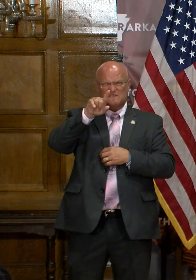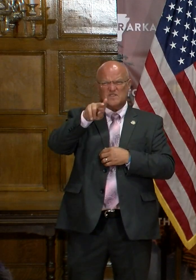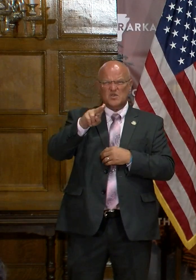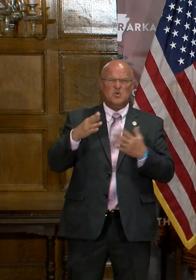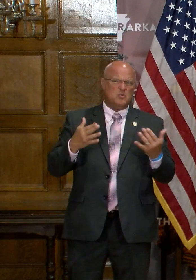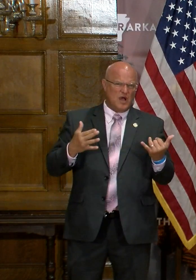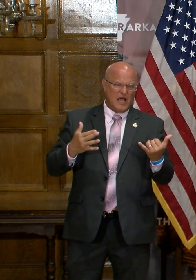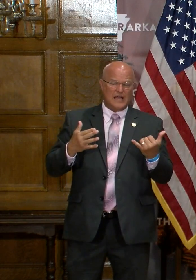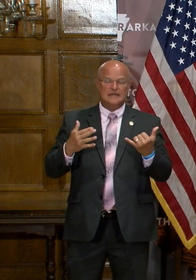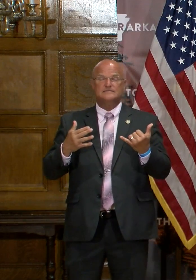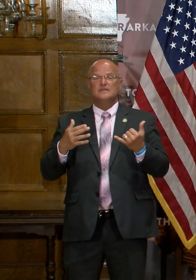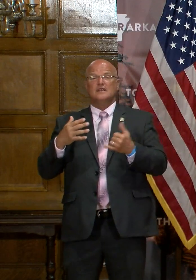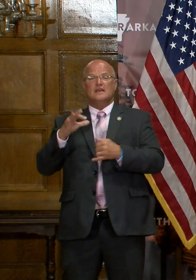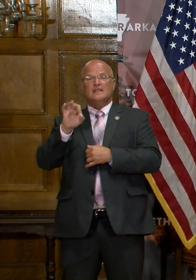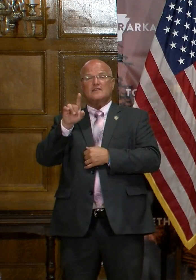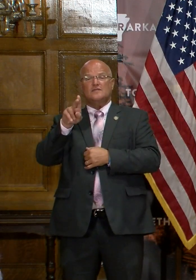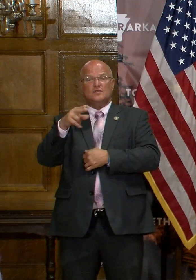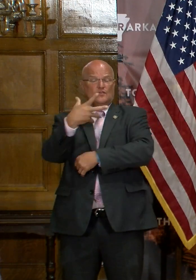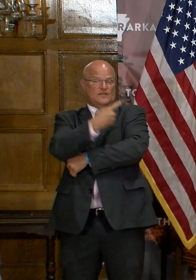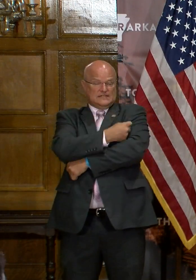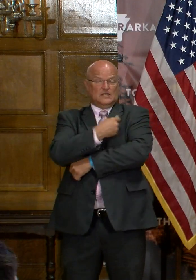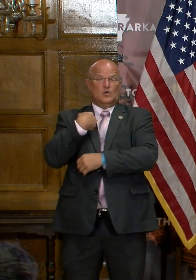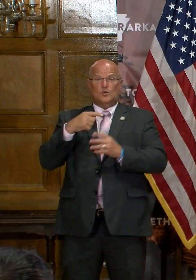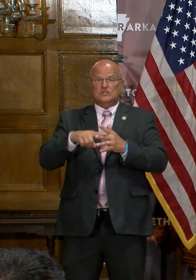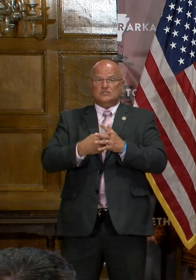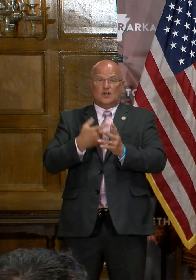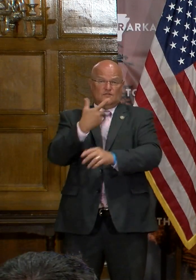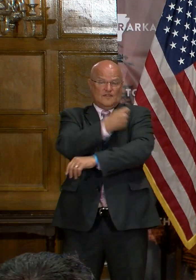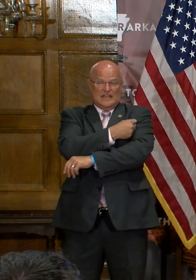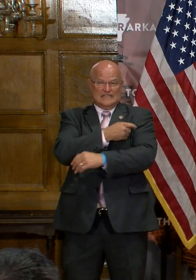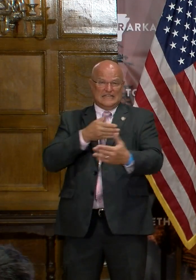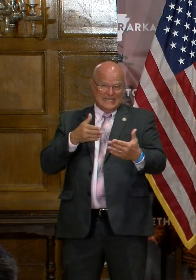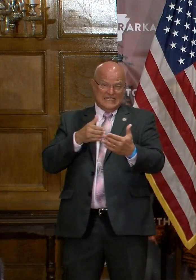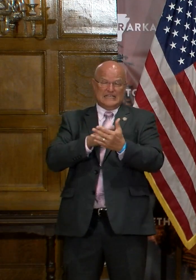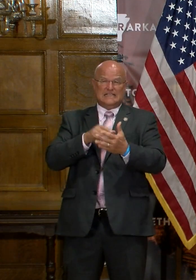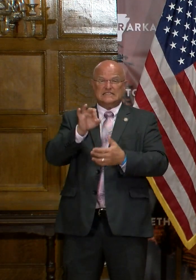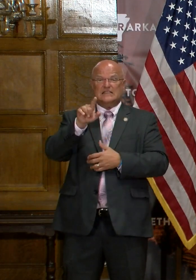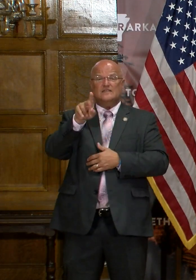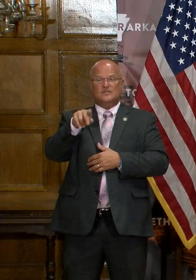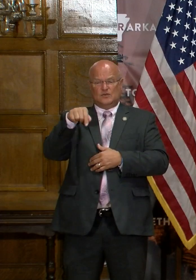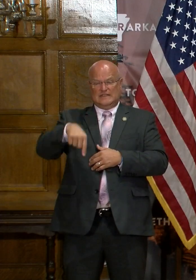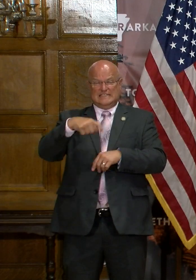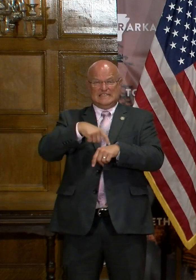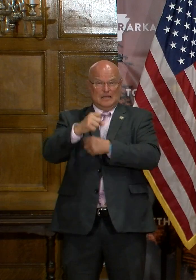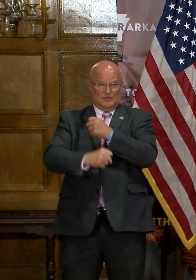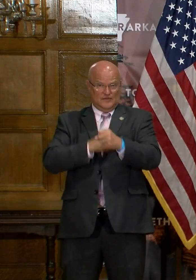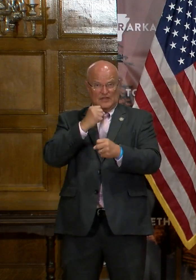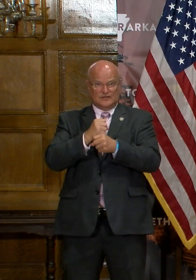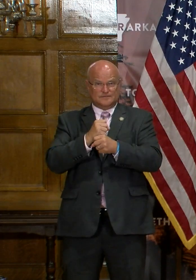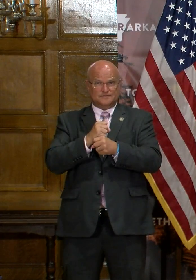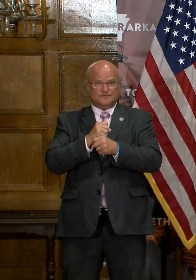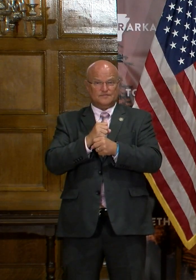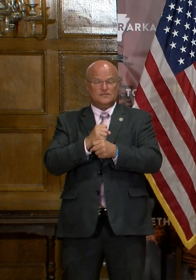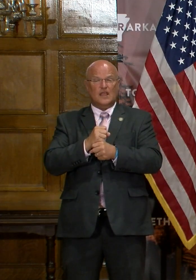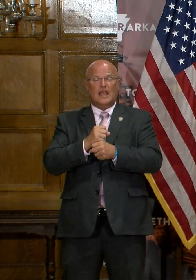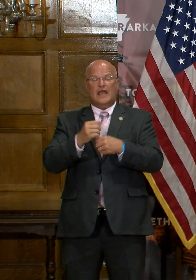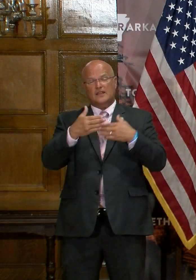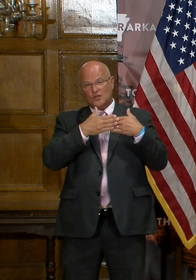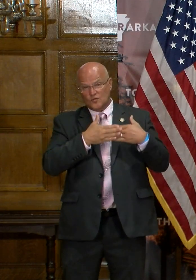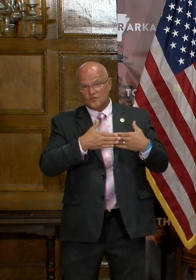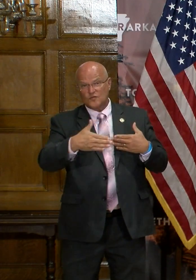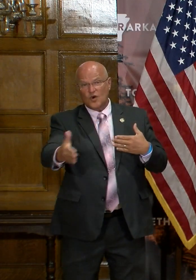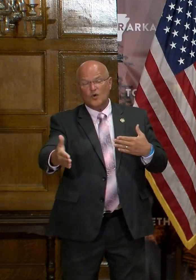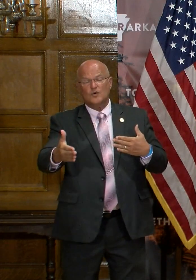Well, primarily influenza vaccine. We start vaccinating against influenza this time of year, and we go